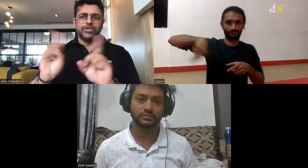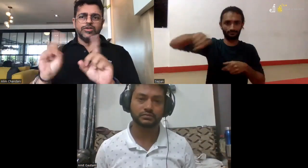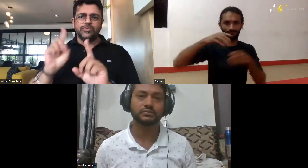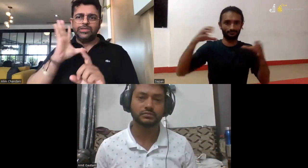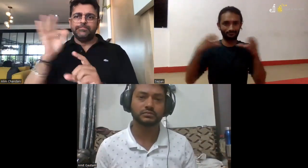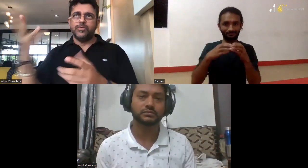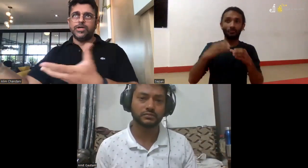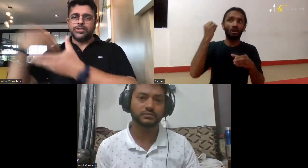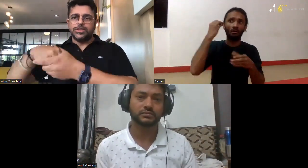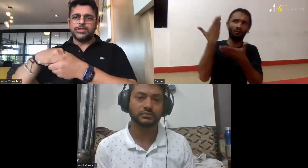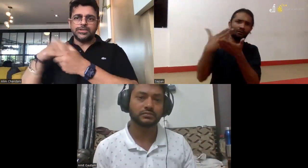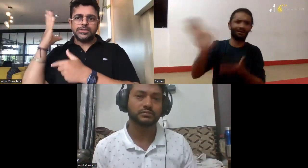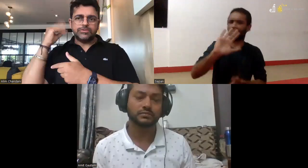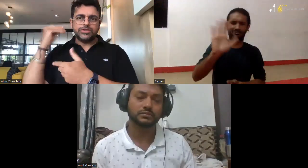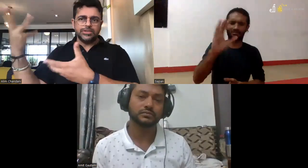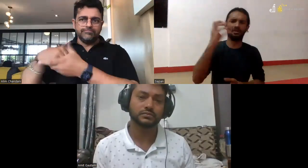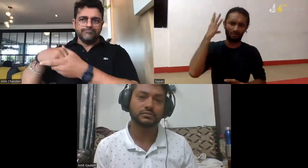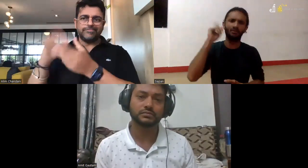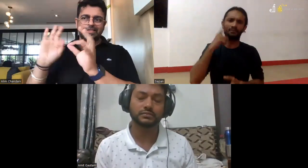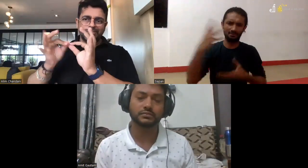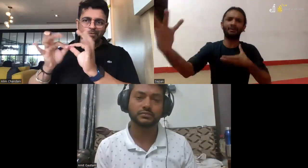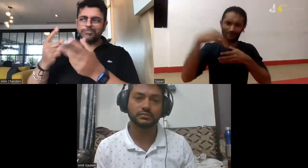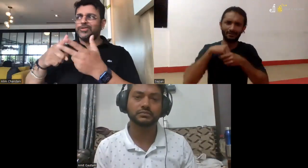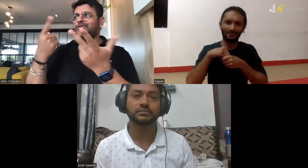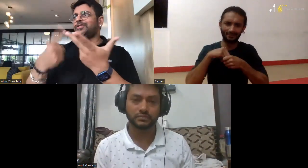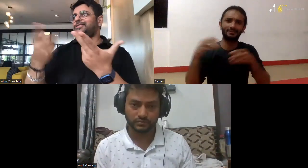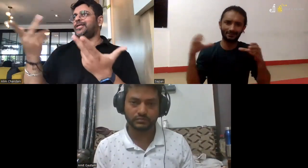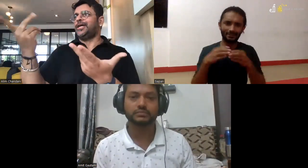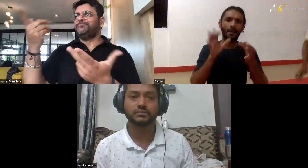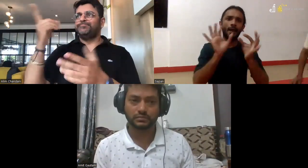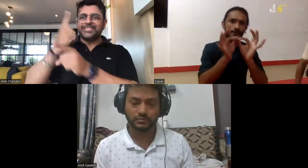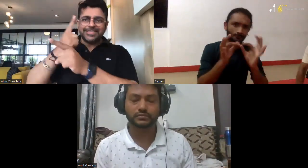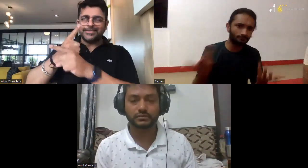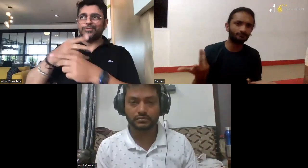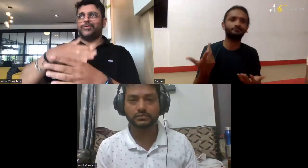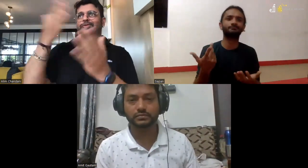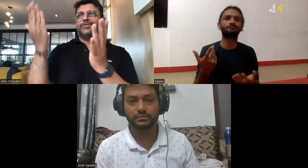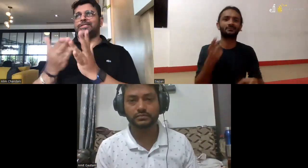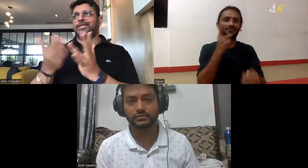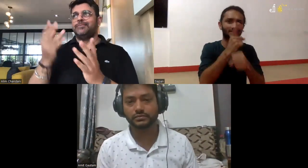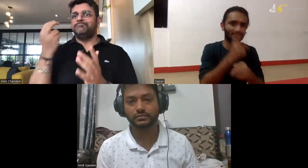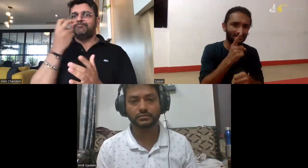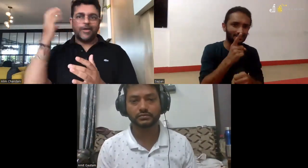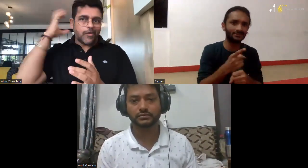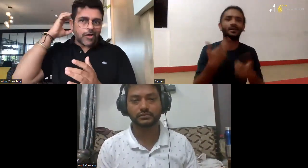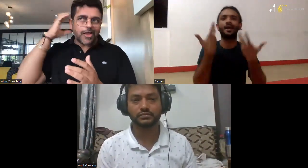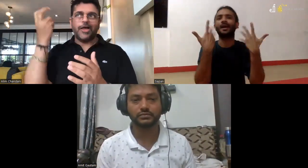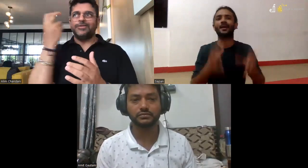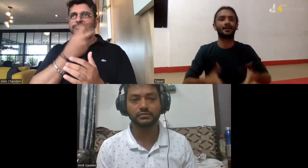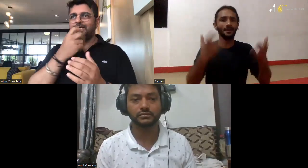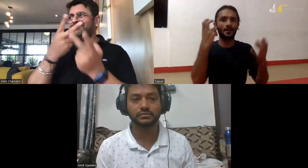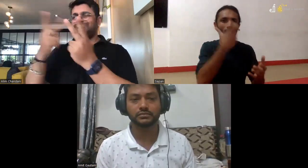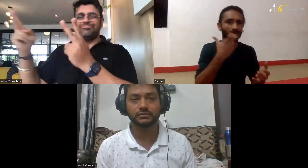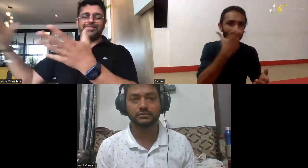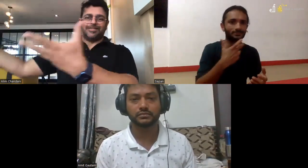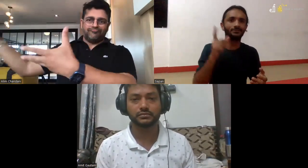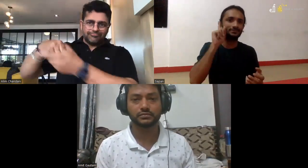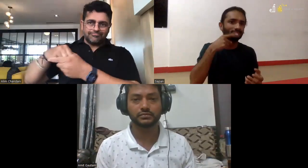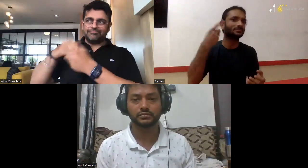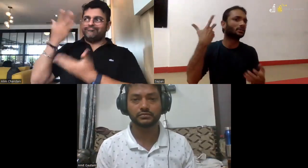the advocacy work. So earlier, we don't have women leaders, but they also try to. They are